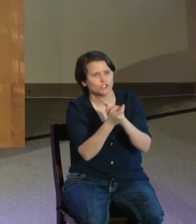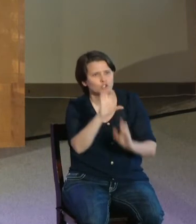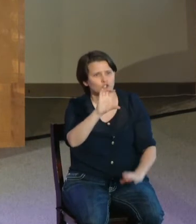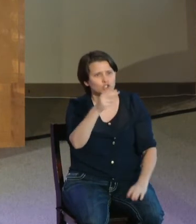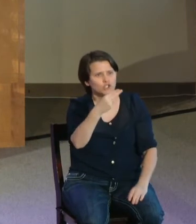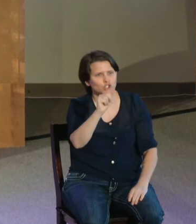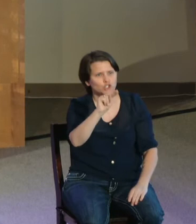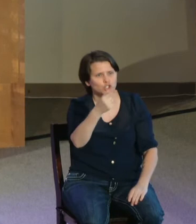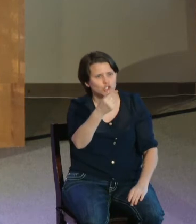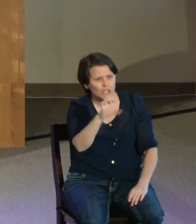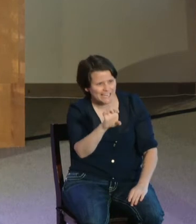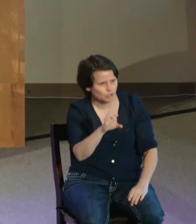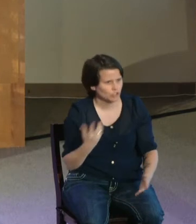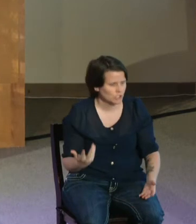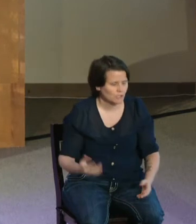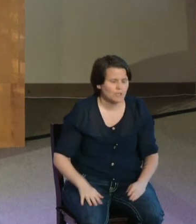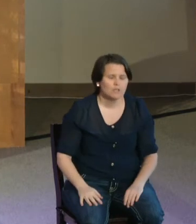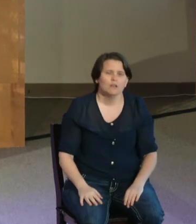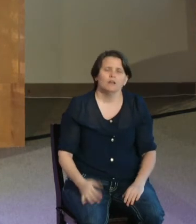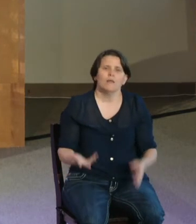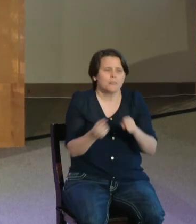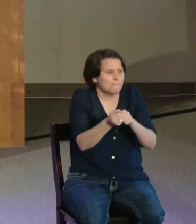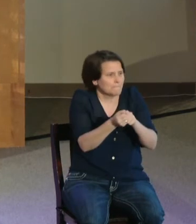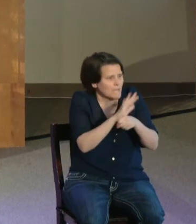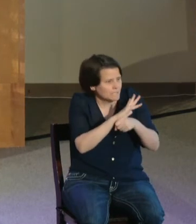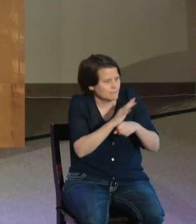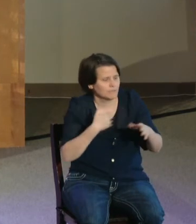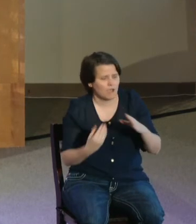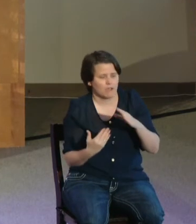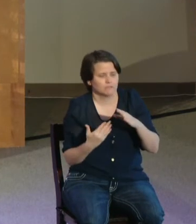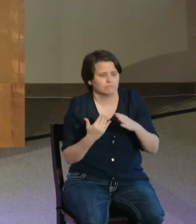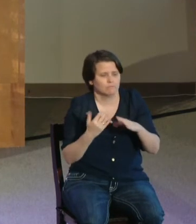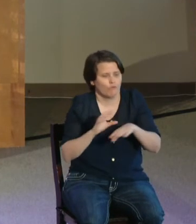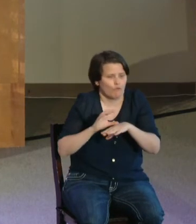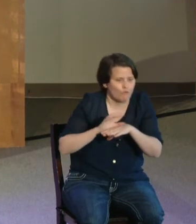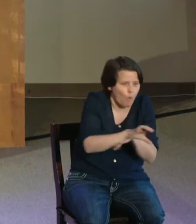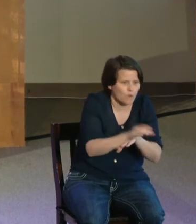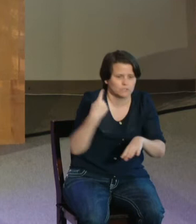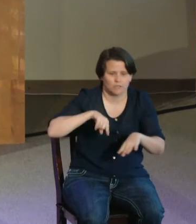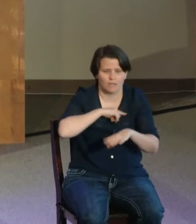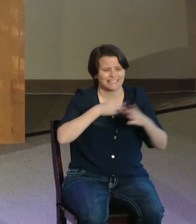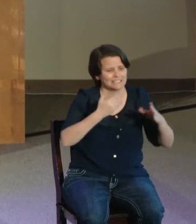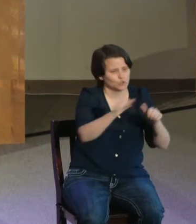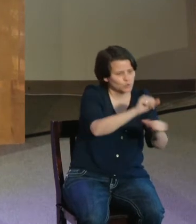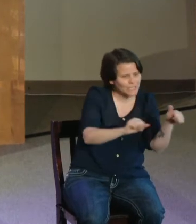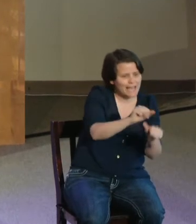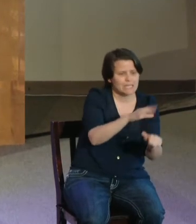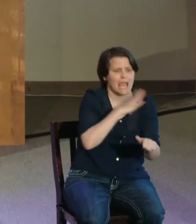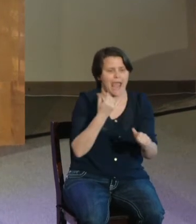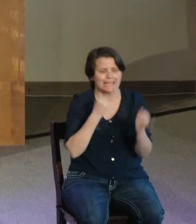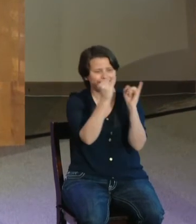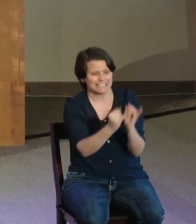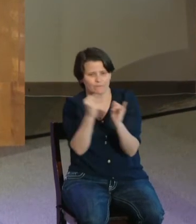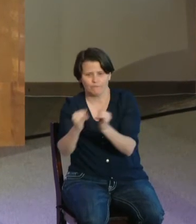The pandemic has forced us to do a tremendous amount of change as far as our society goes and as individuals. Change